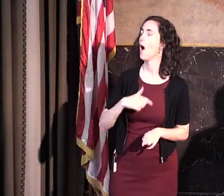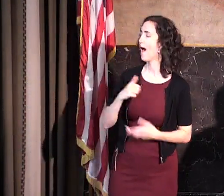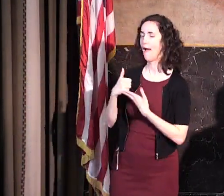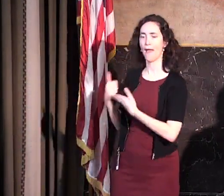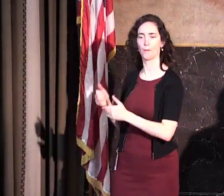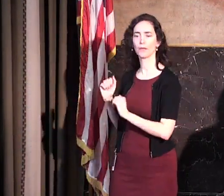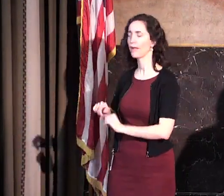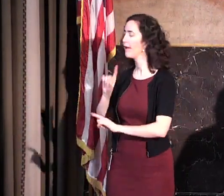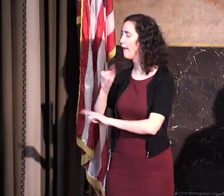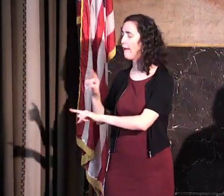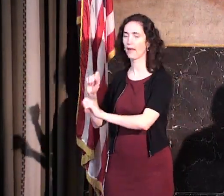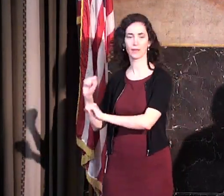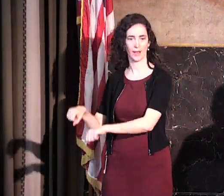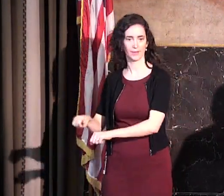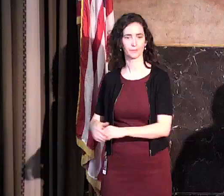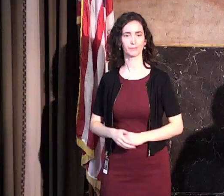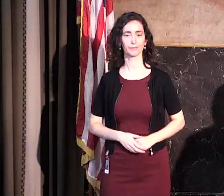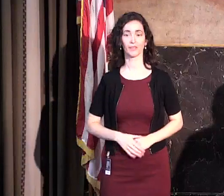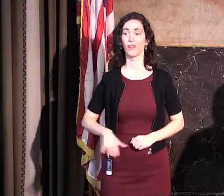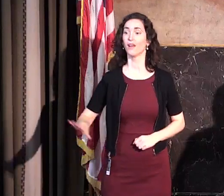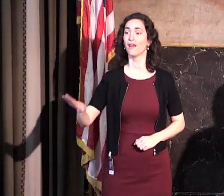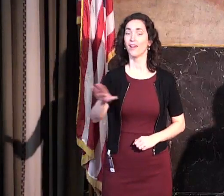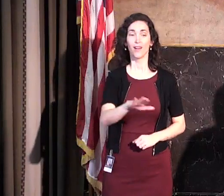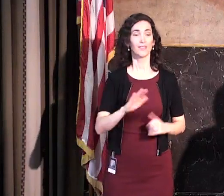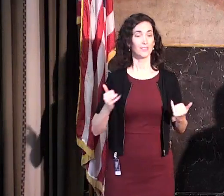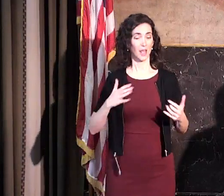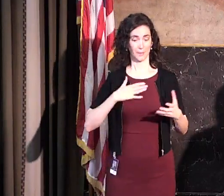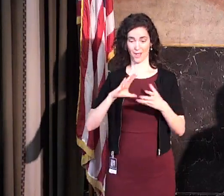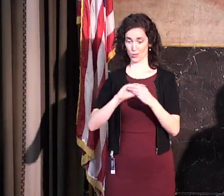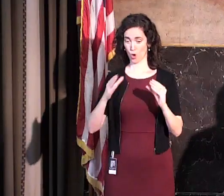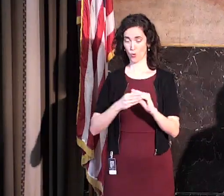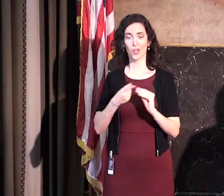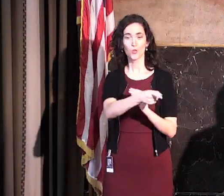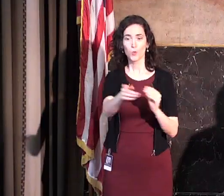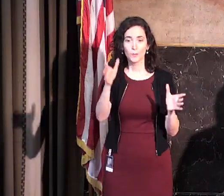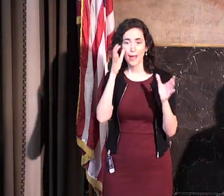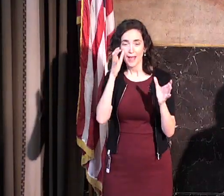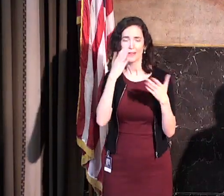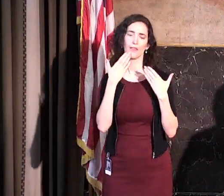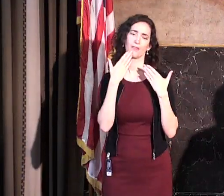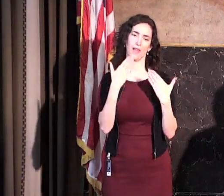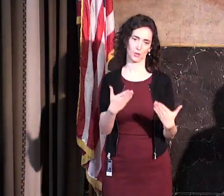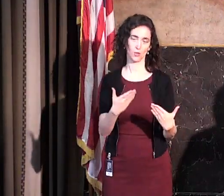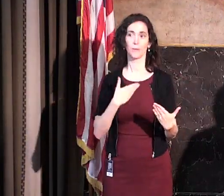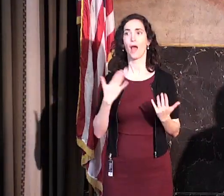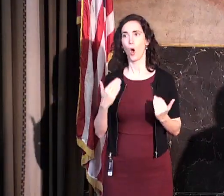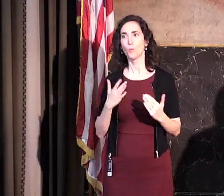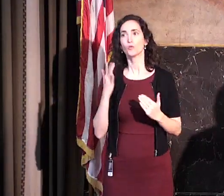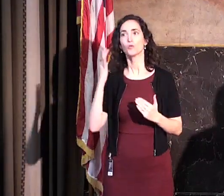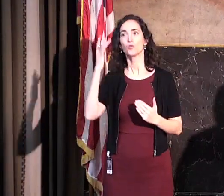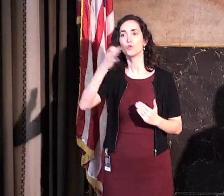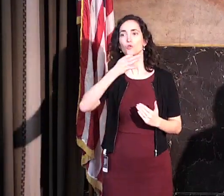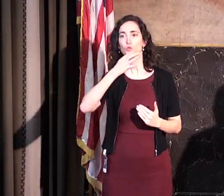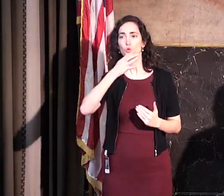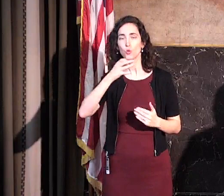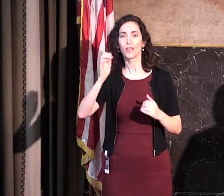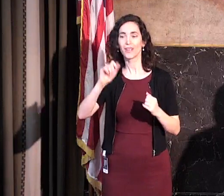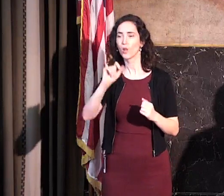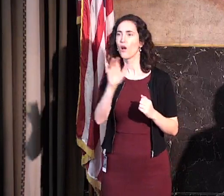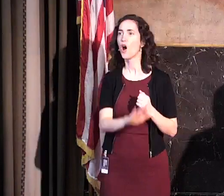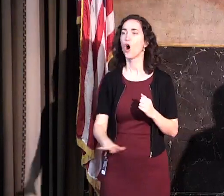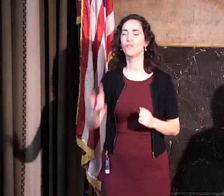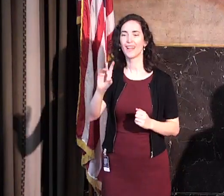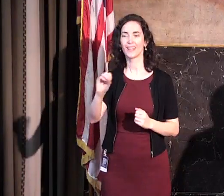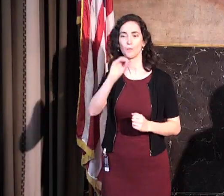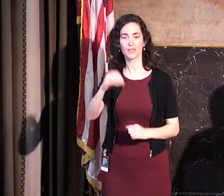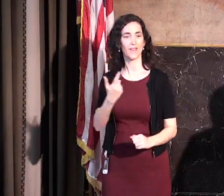I would like to thank you all for listening to my story today, and I hope that we can finally reach a point where we reach over that 80% of vaccinations in Louisiana,